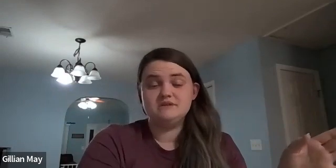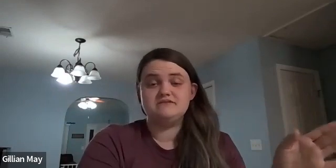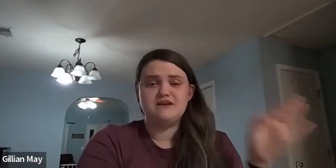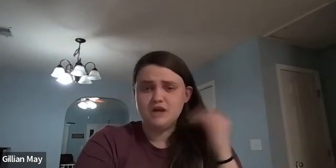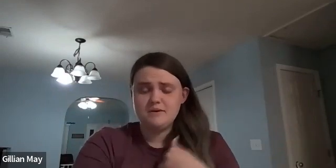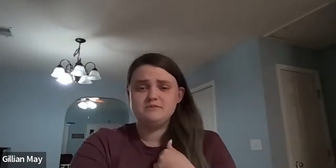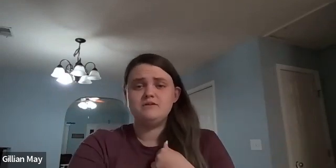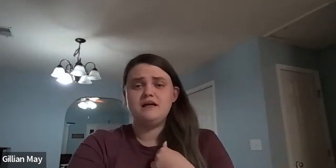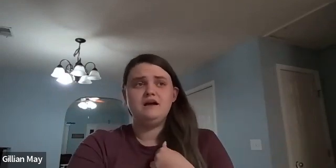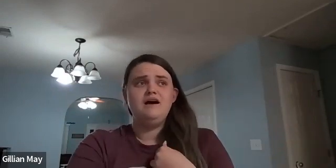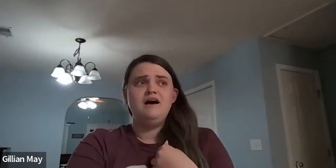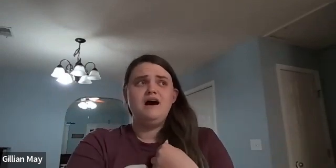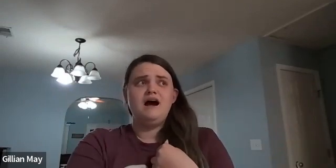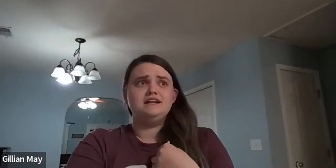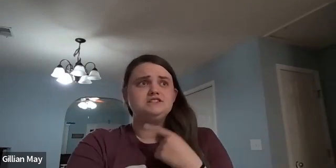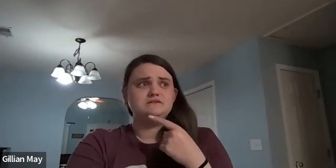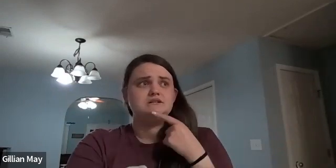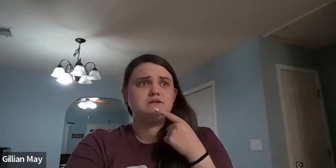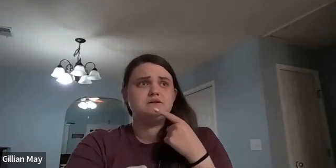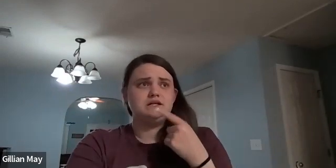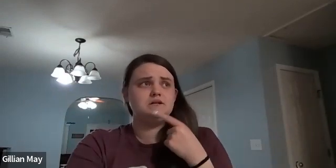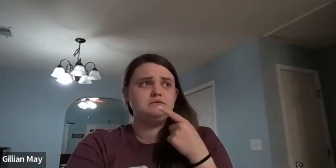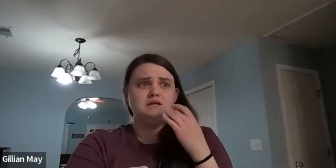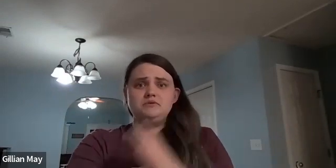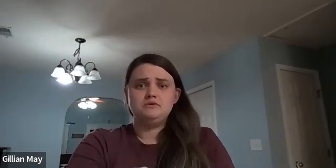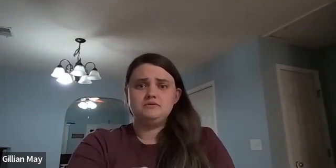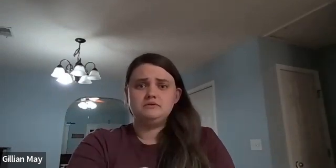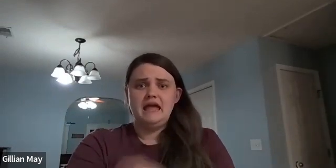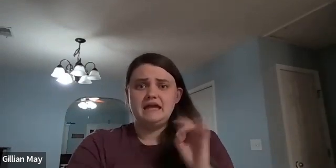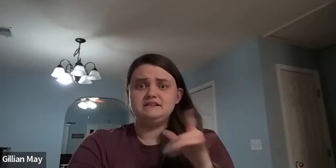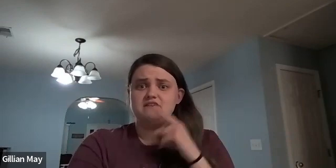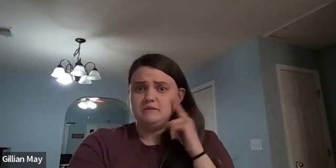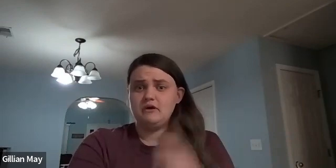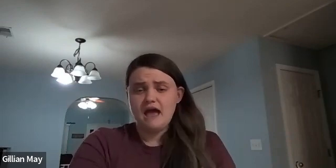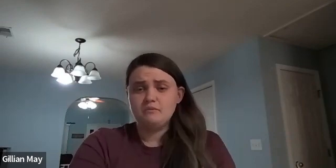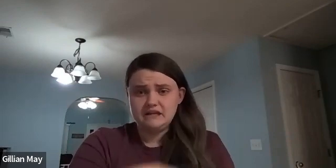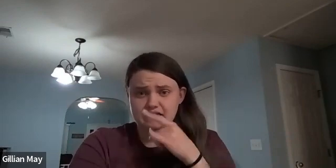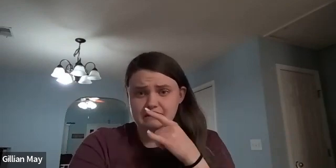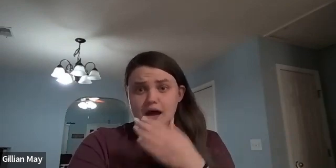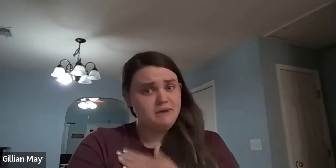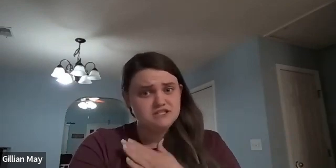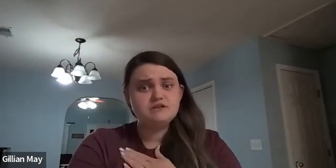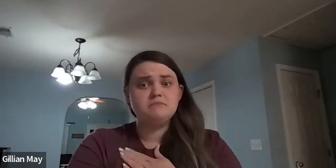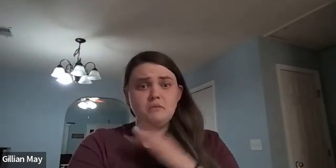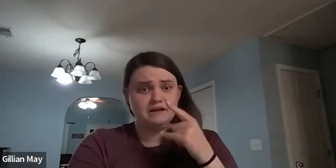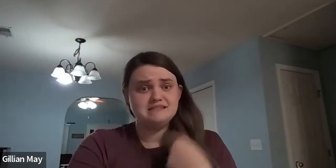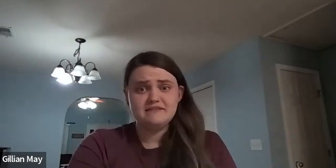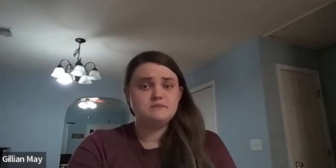is if they ever come up to me, they're like, I just feel hearing people hate deaf people. I had one kid, not my student, but one kid say that to me. I was